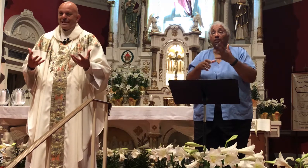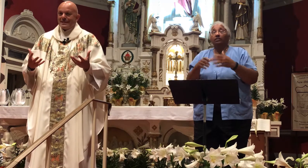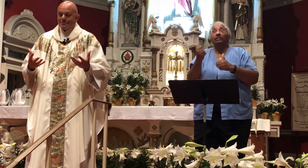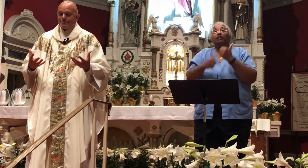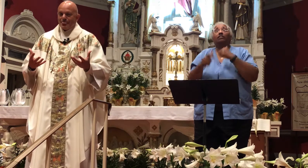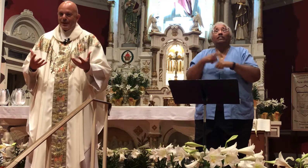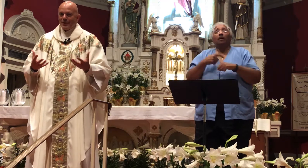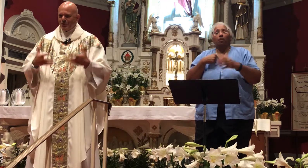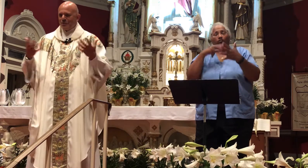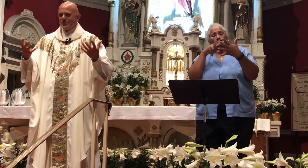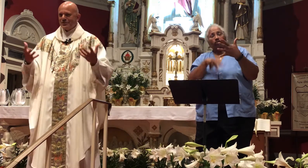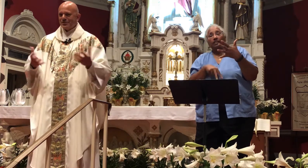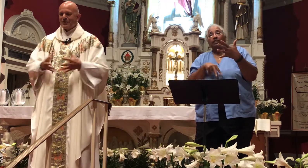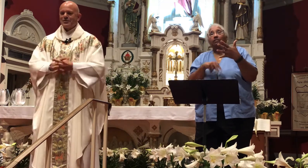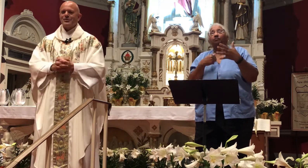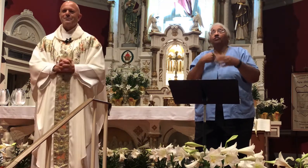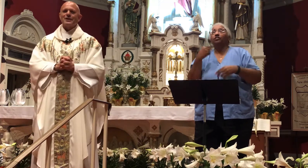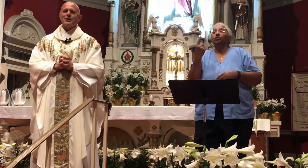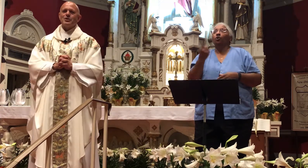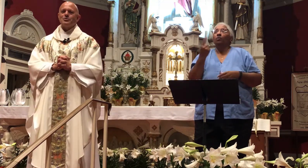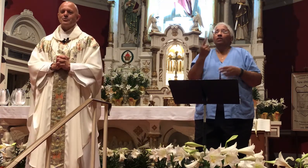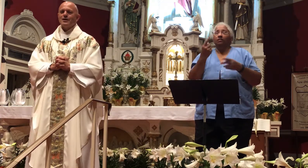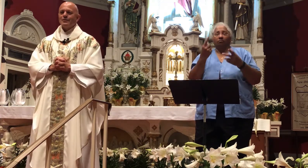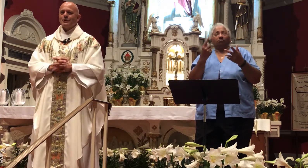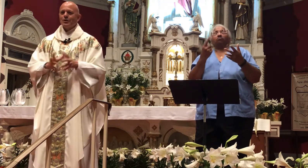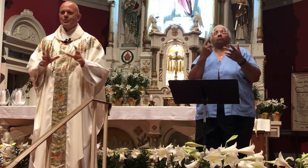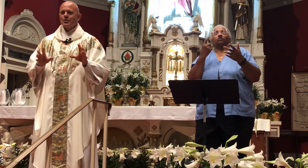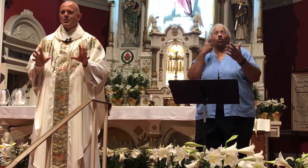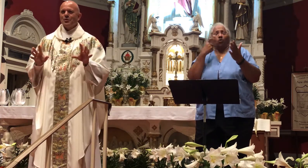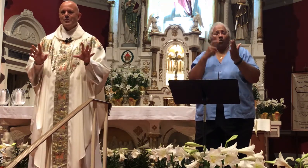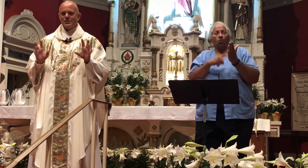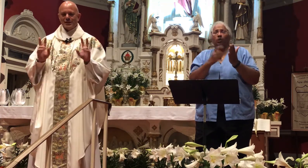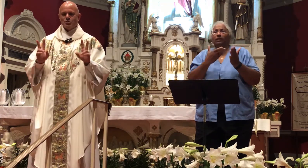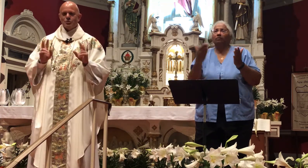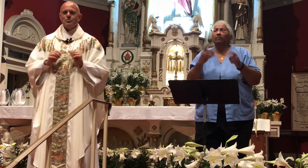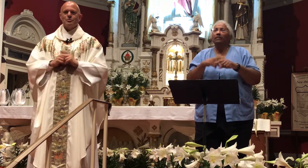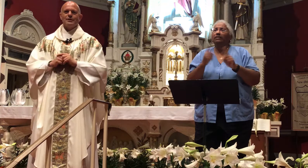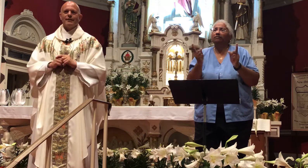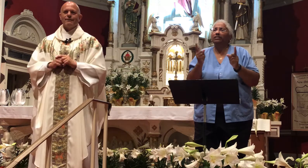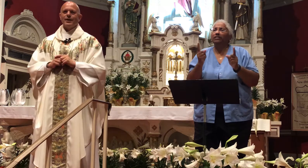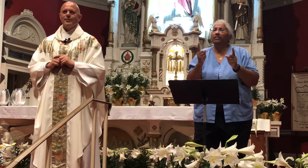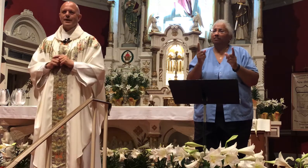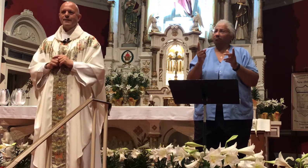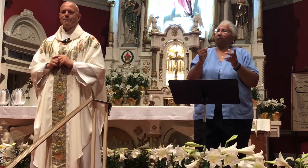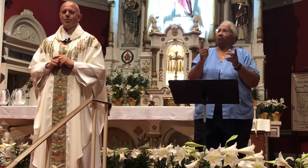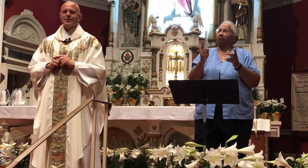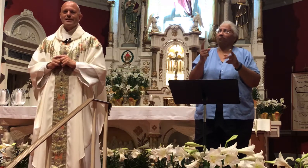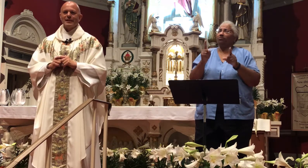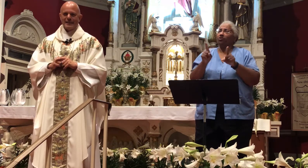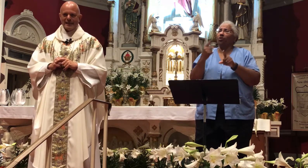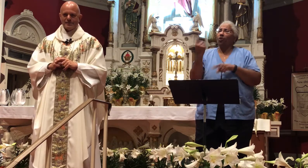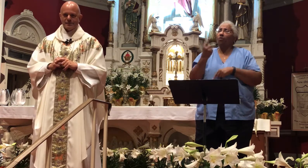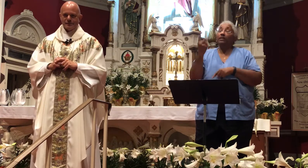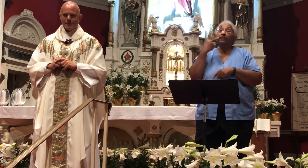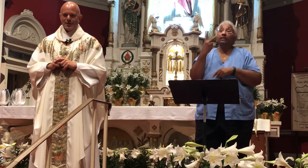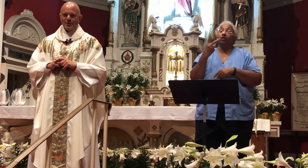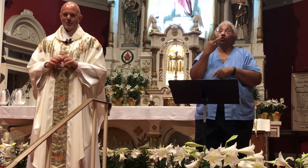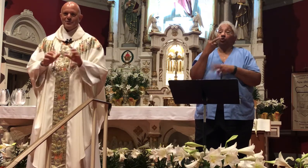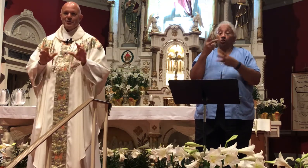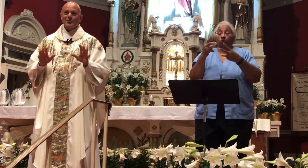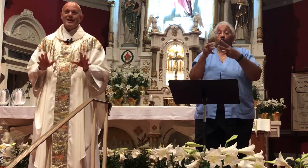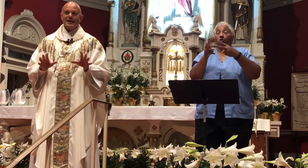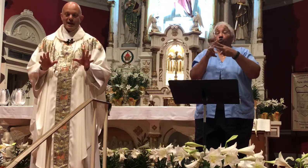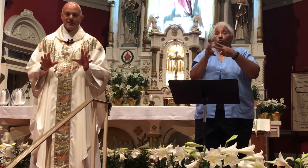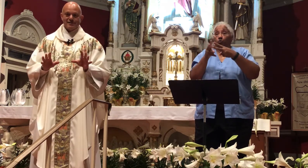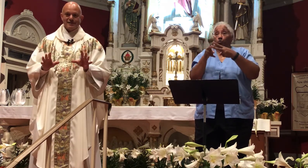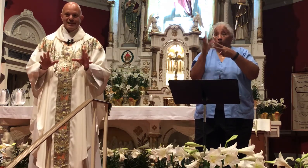I read them, you always discover something new, but also you always see two very important things. You